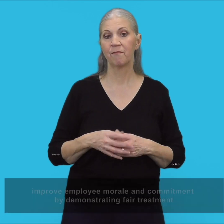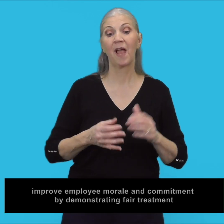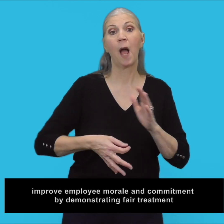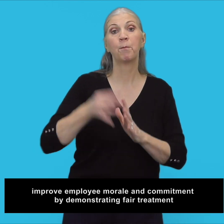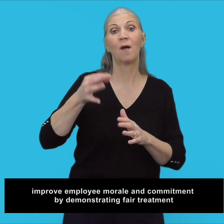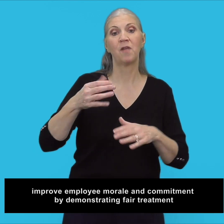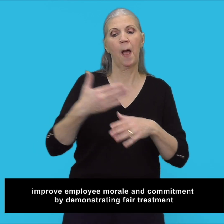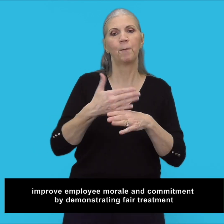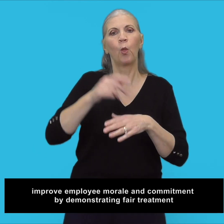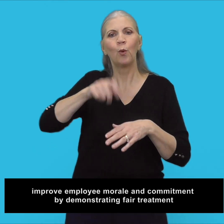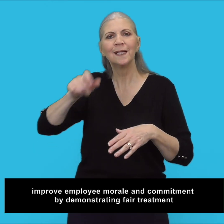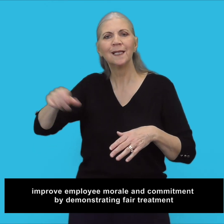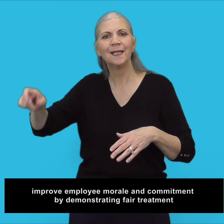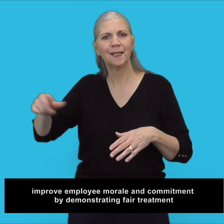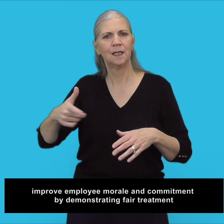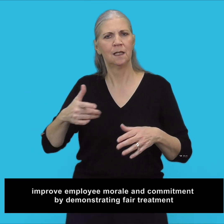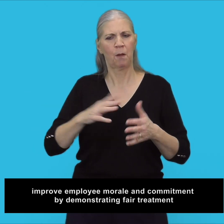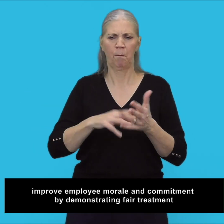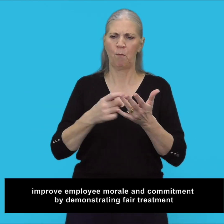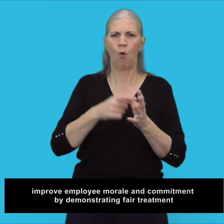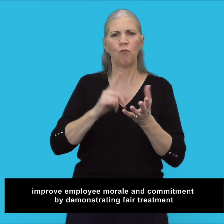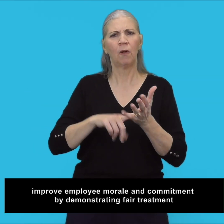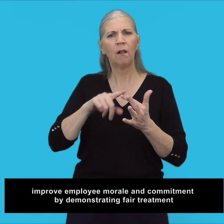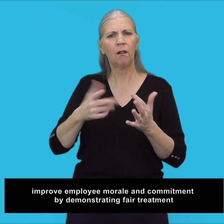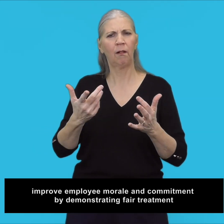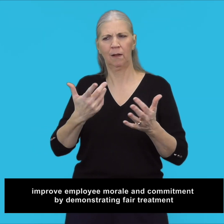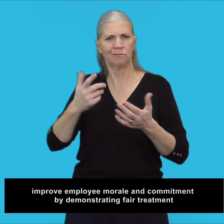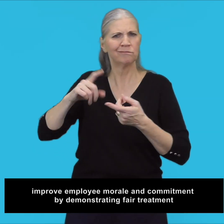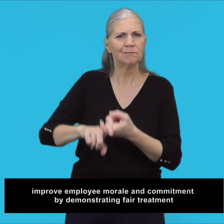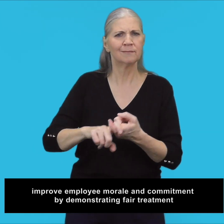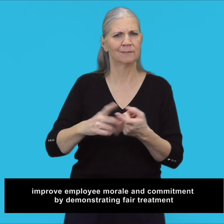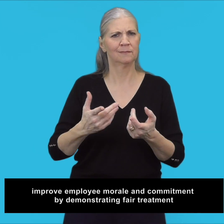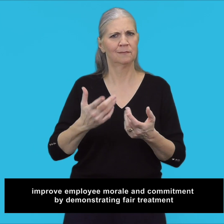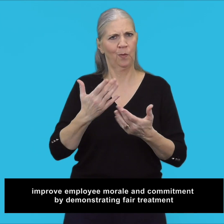Improve employee morale and commitment by demonstrating fair treatment.